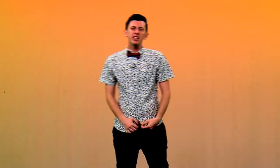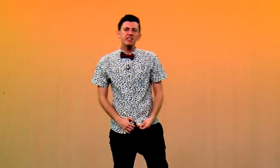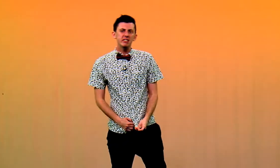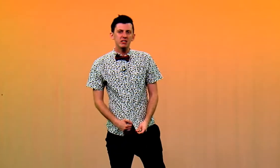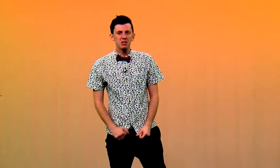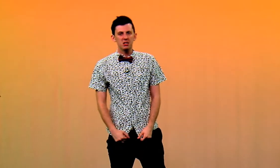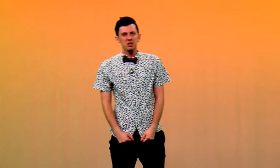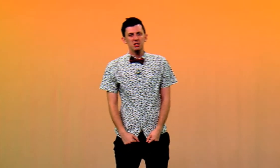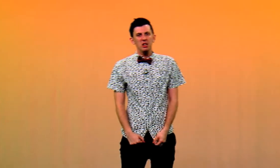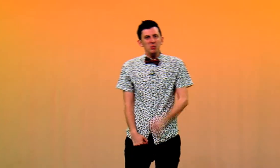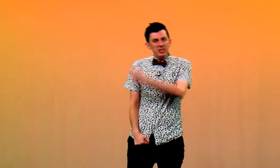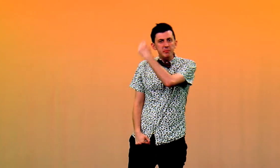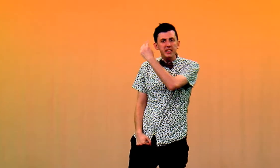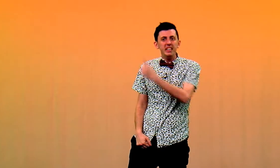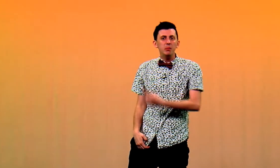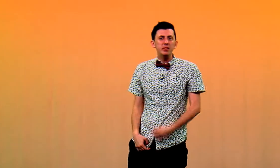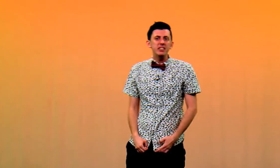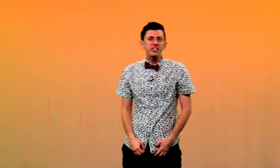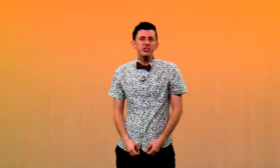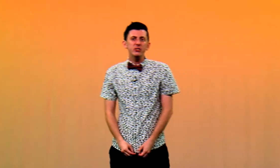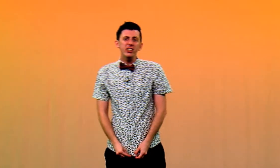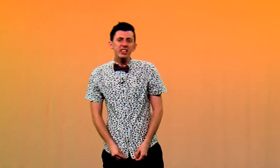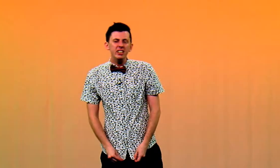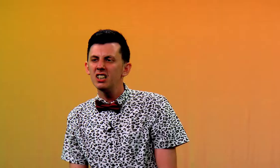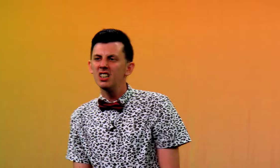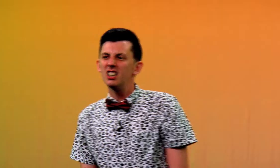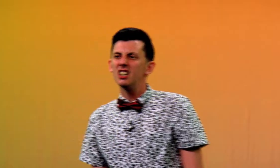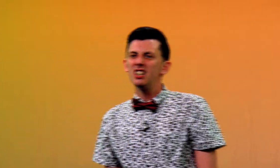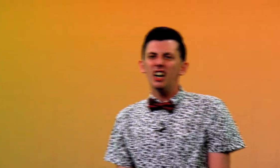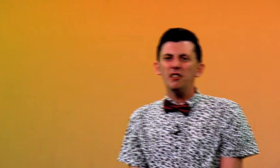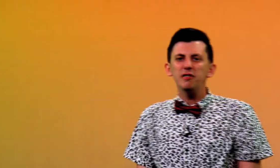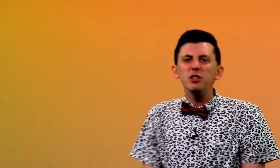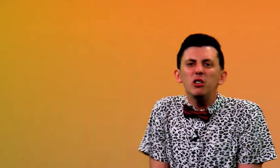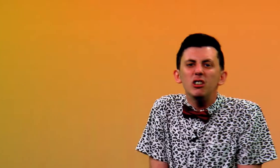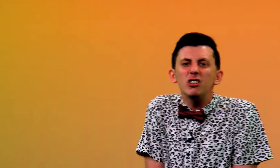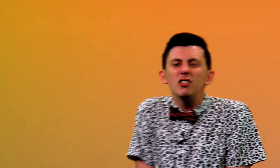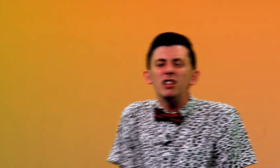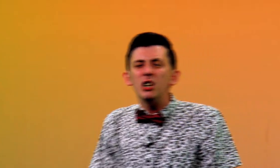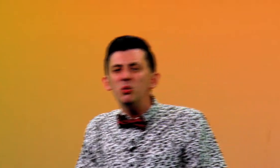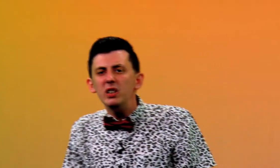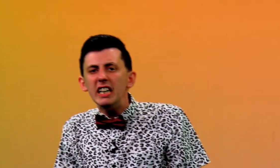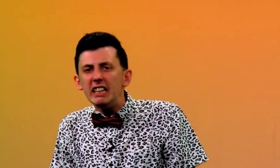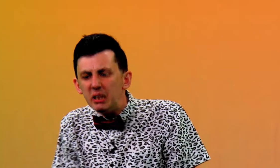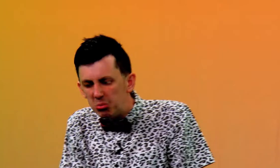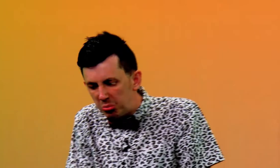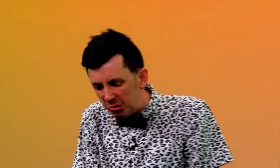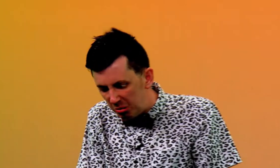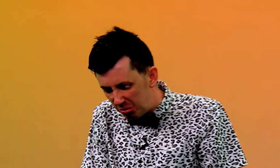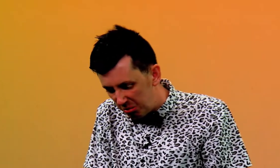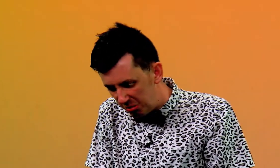friends, only me up in this tree. I feel lots of lonely."